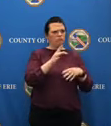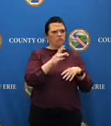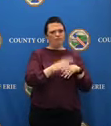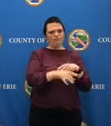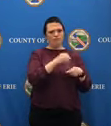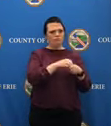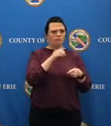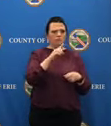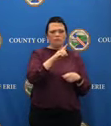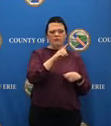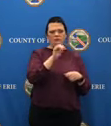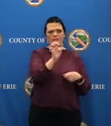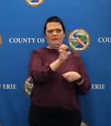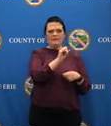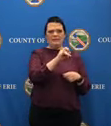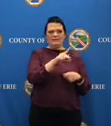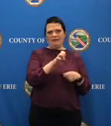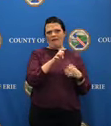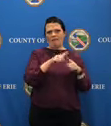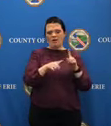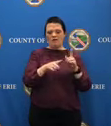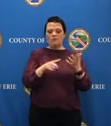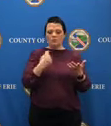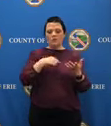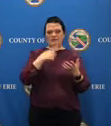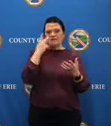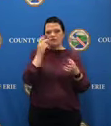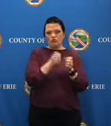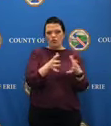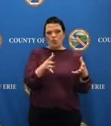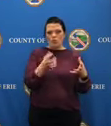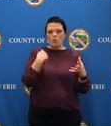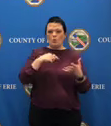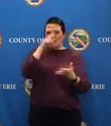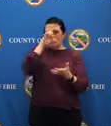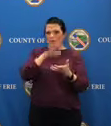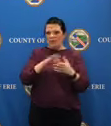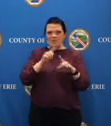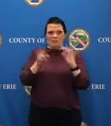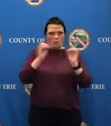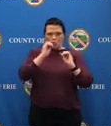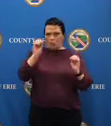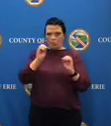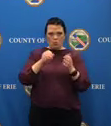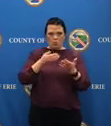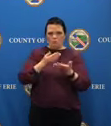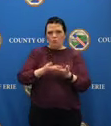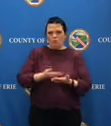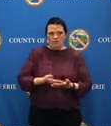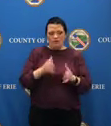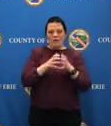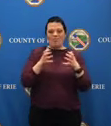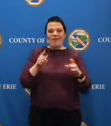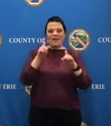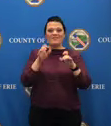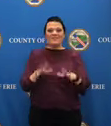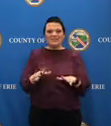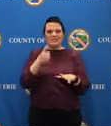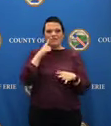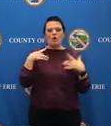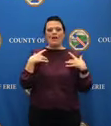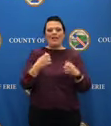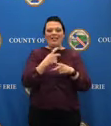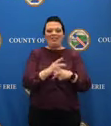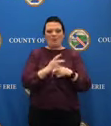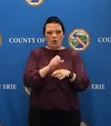growth, especially in the last week. And what we believe, though we don't have definitive proof yet, is a lot of testing of healthcare workers has